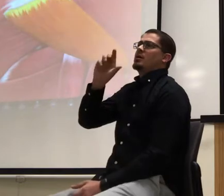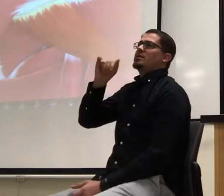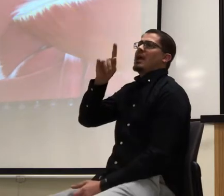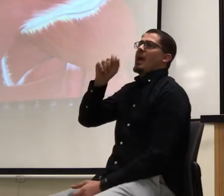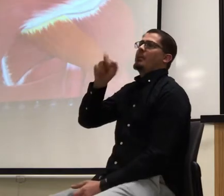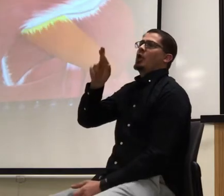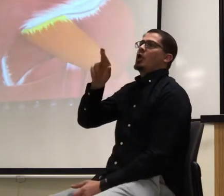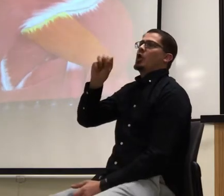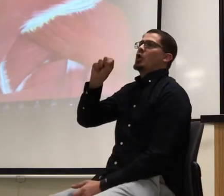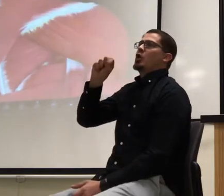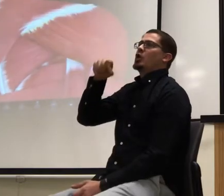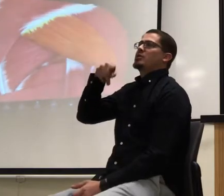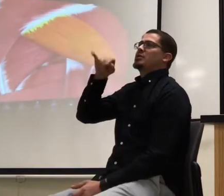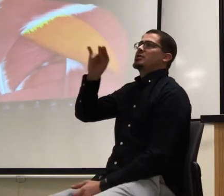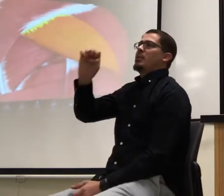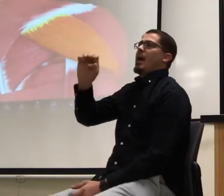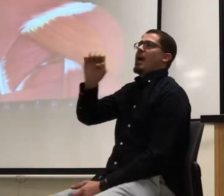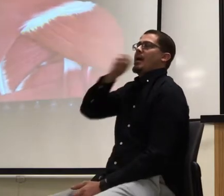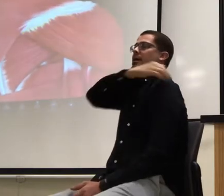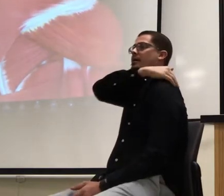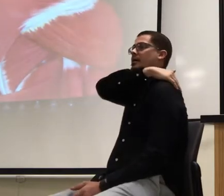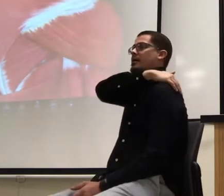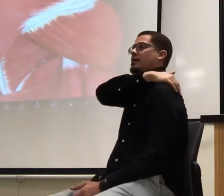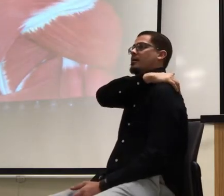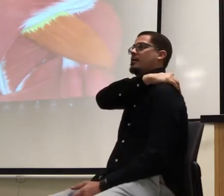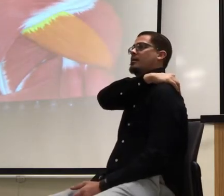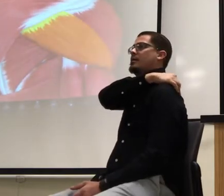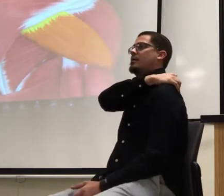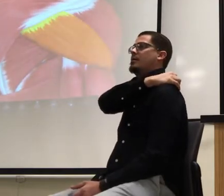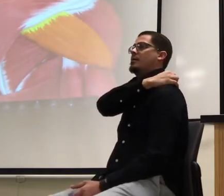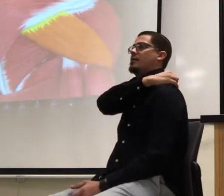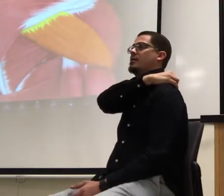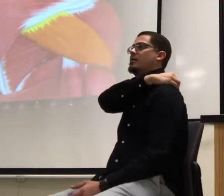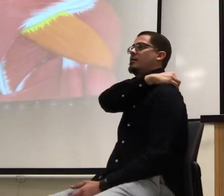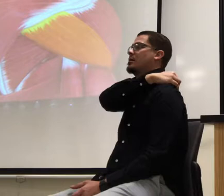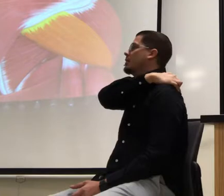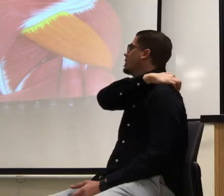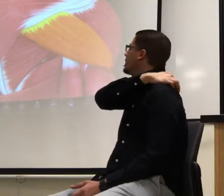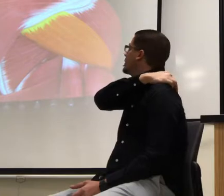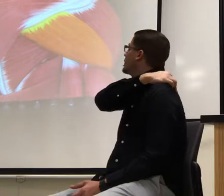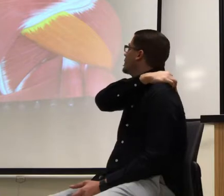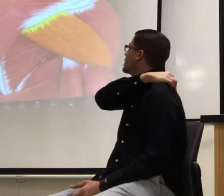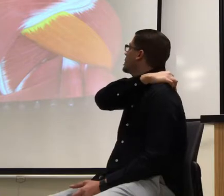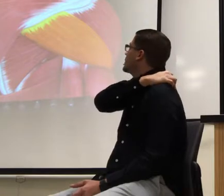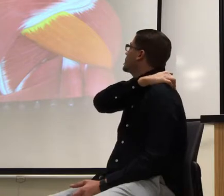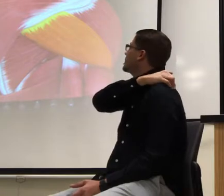There it is, the posterior part. That's the spine of the scapula that it's attached to.